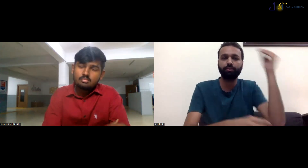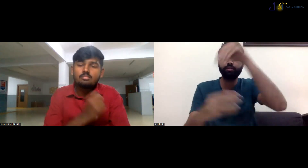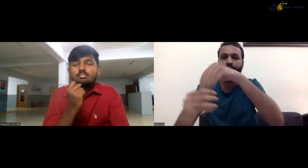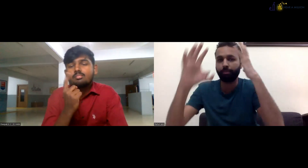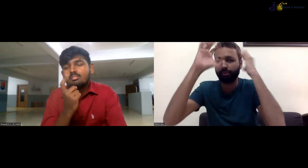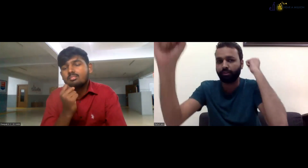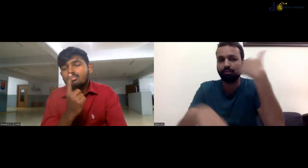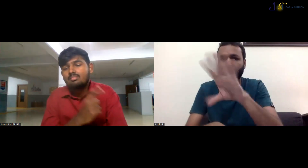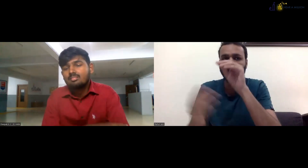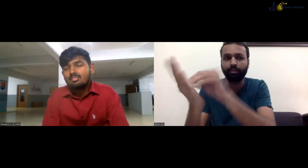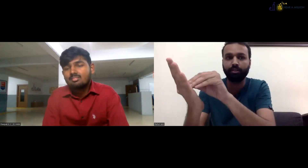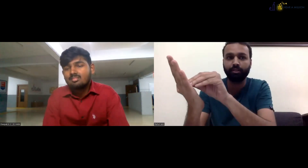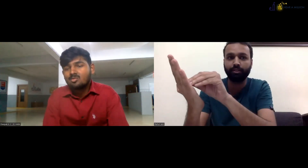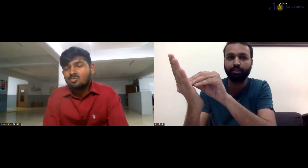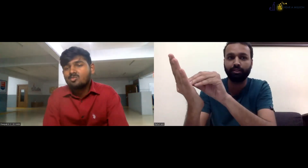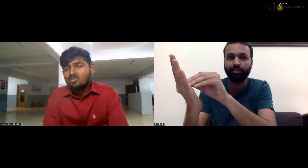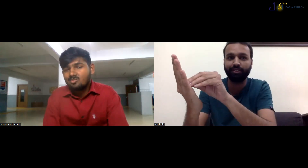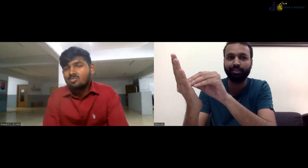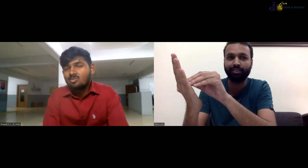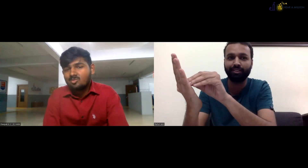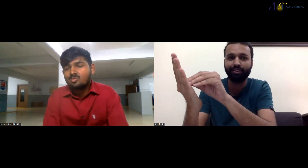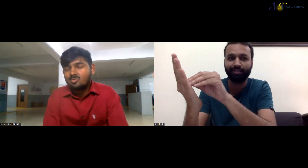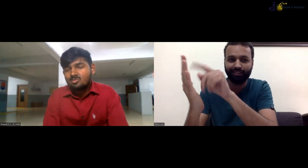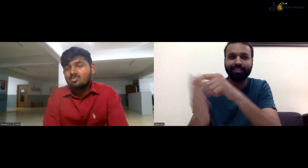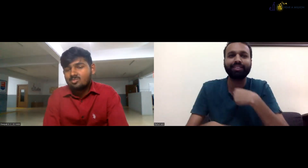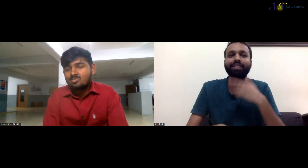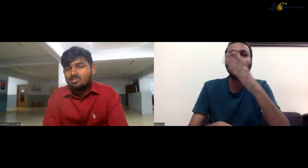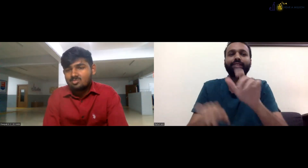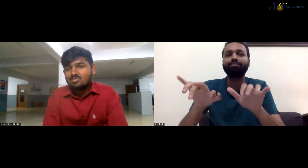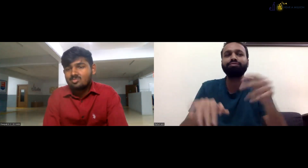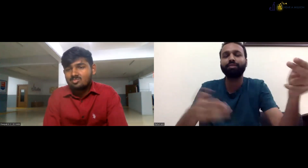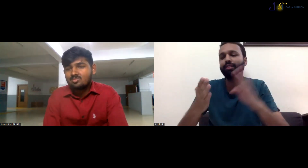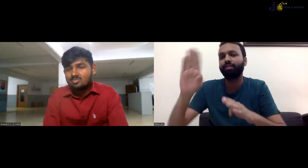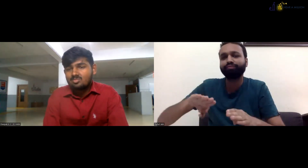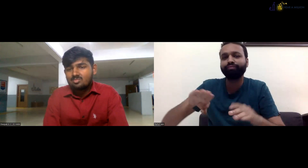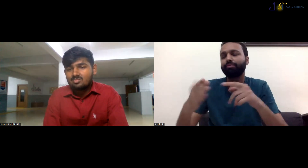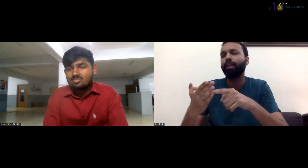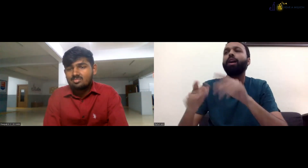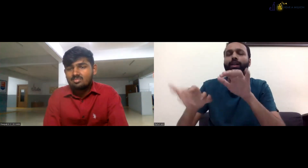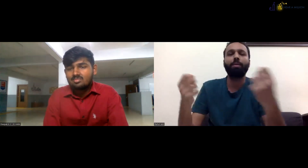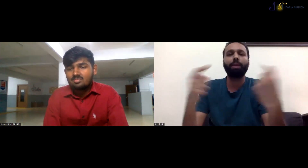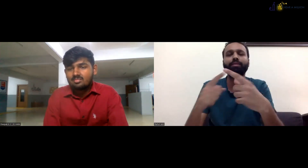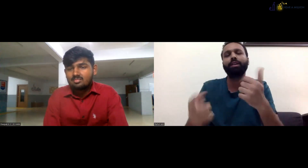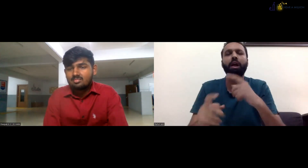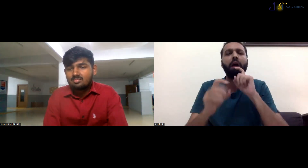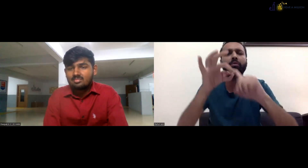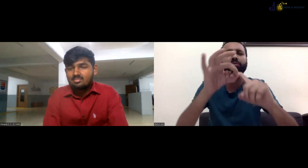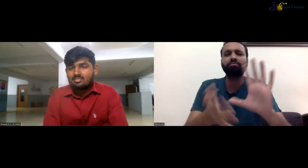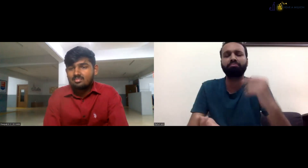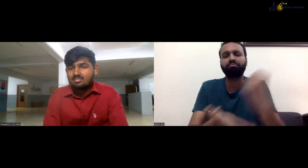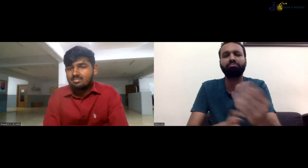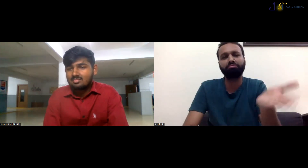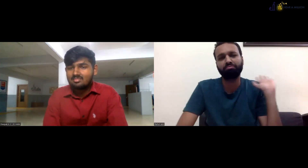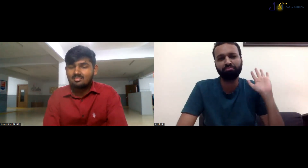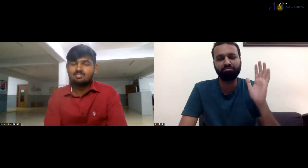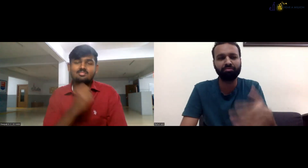uh, I was deaf. The fact is the COCR members had already sent the code